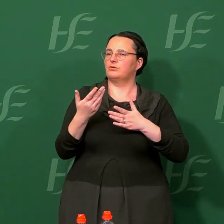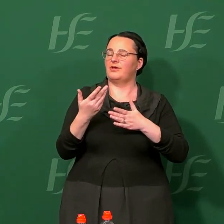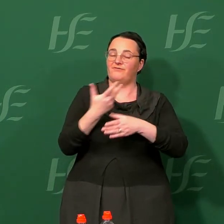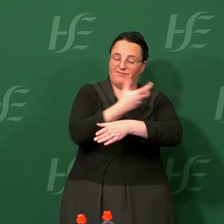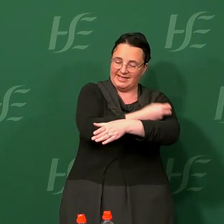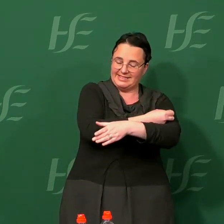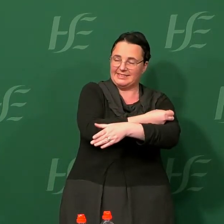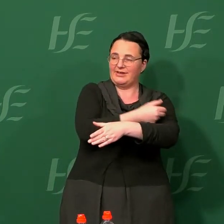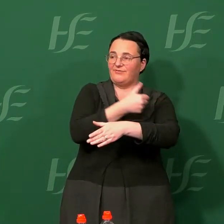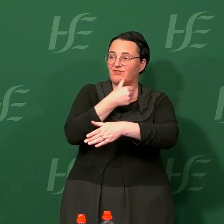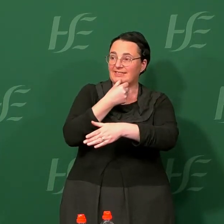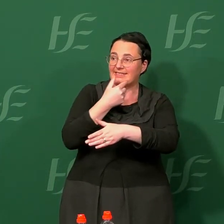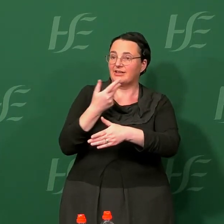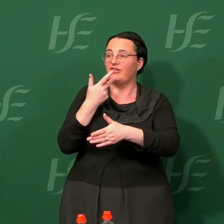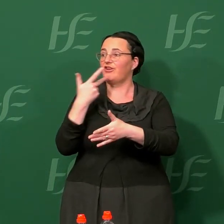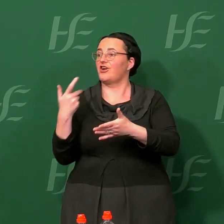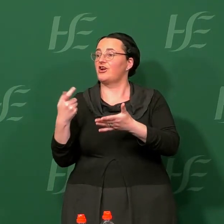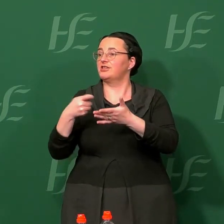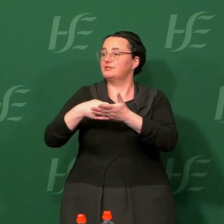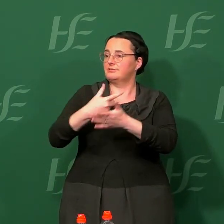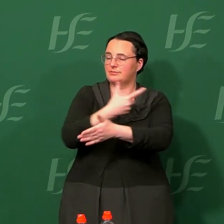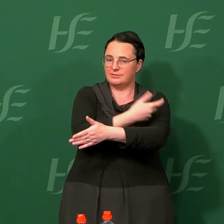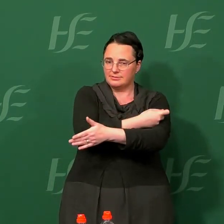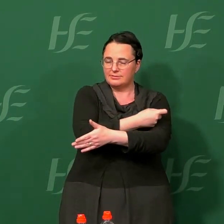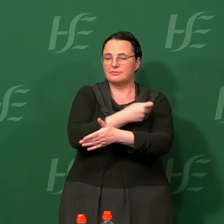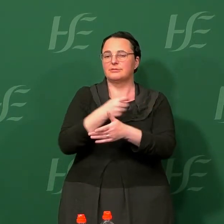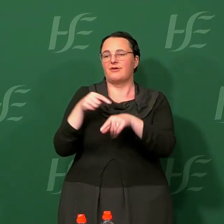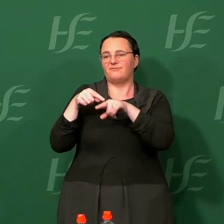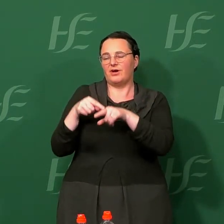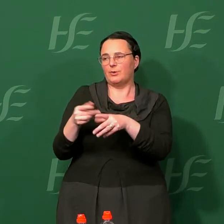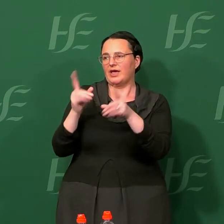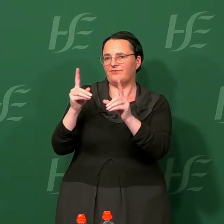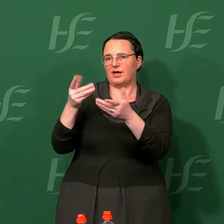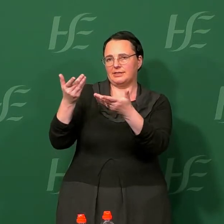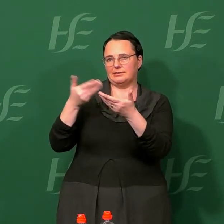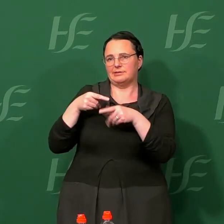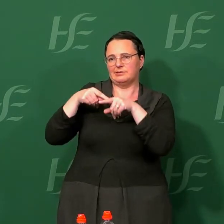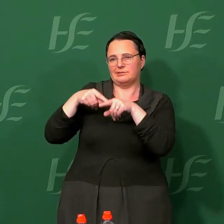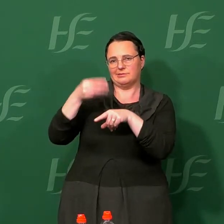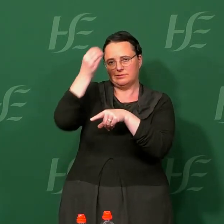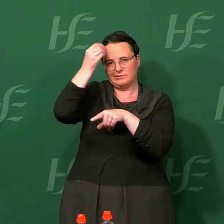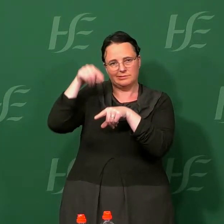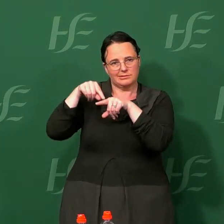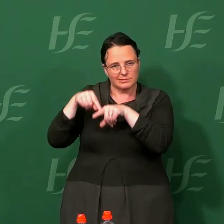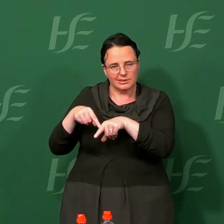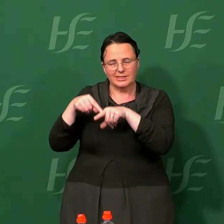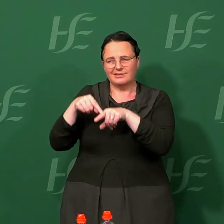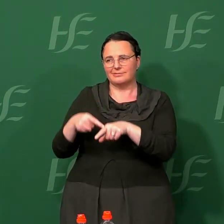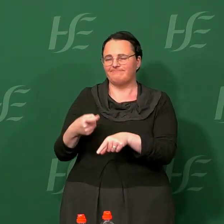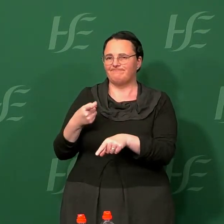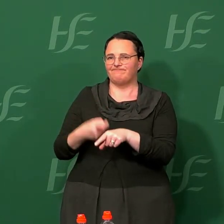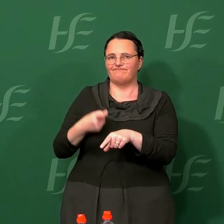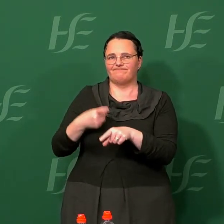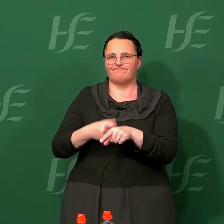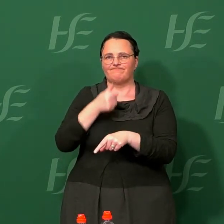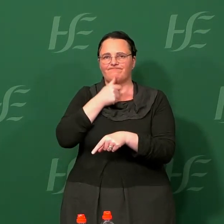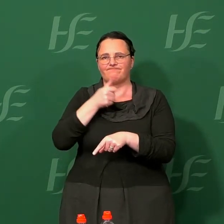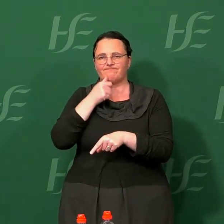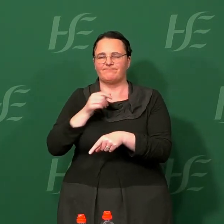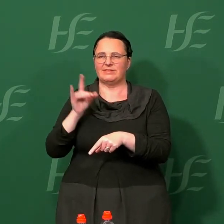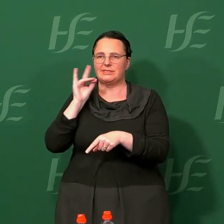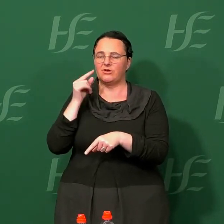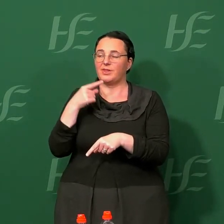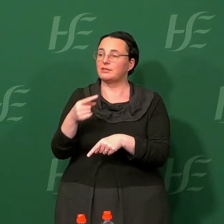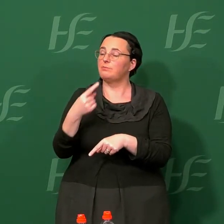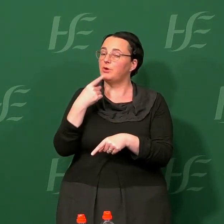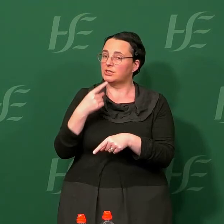all comply with the advice that's been given out. That is hard to hear and hard to persist with, but it